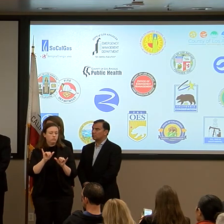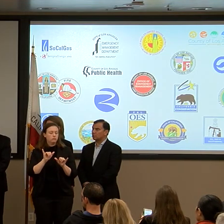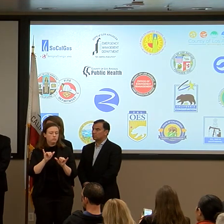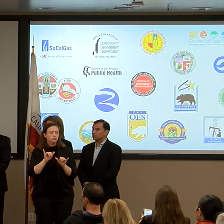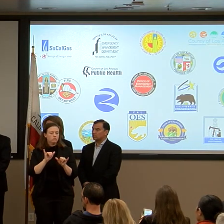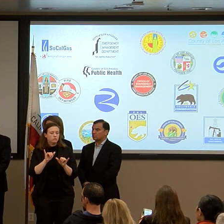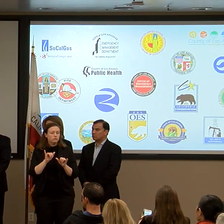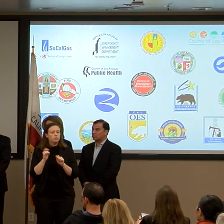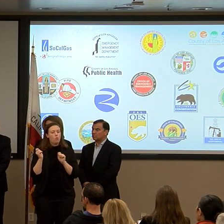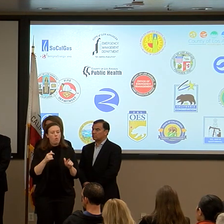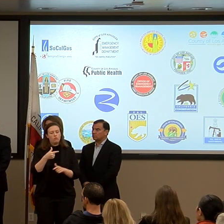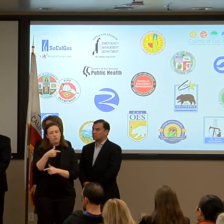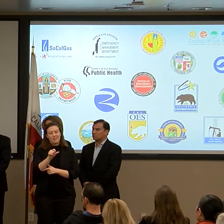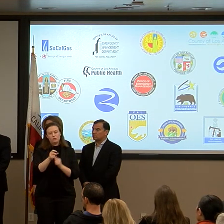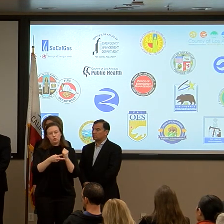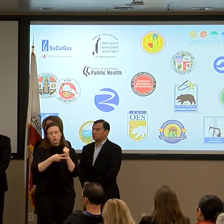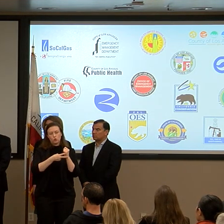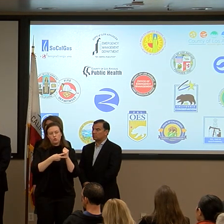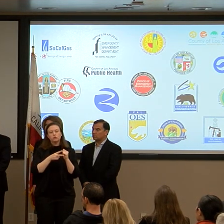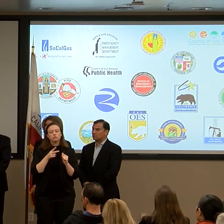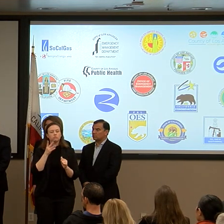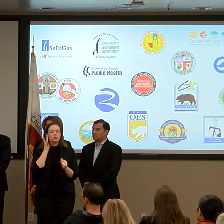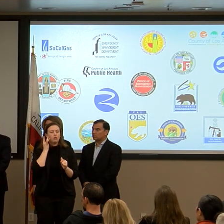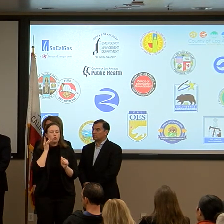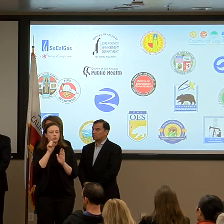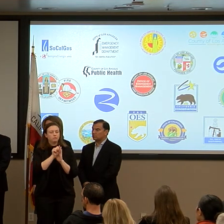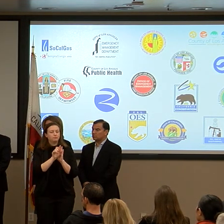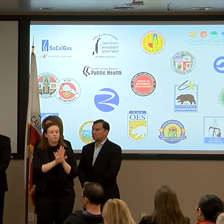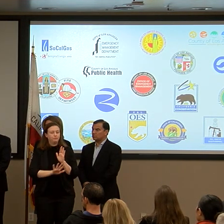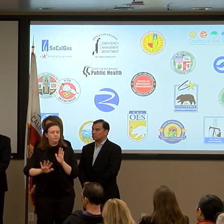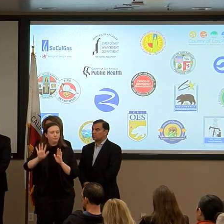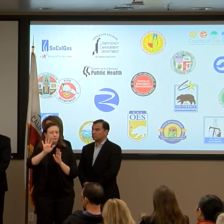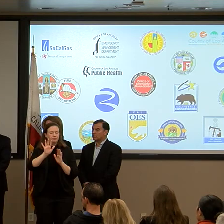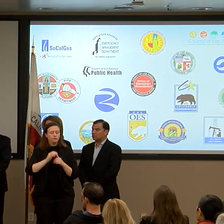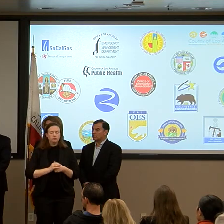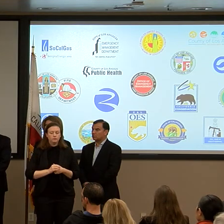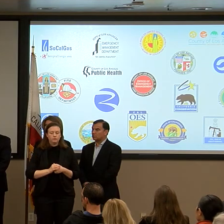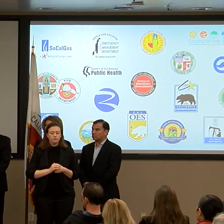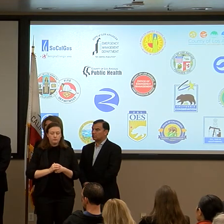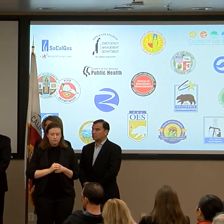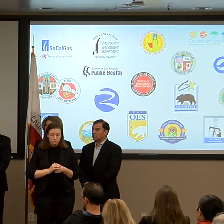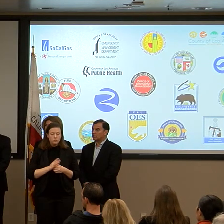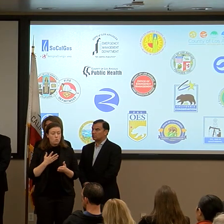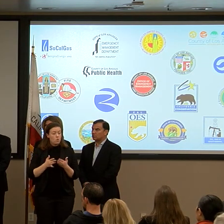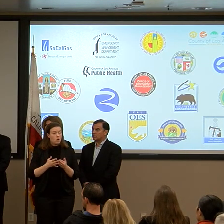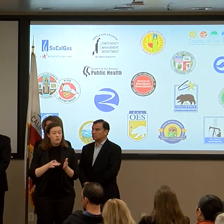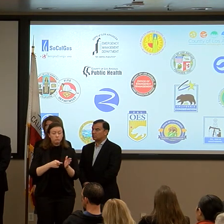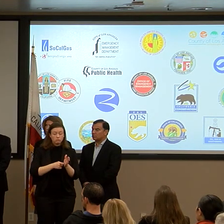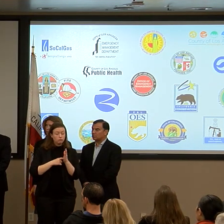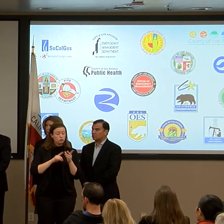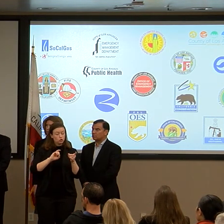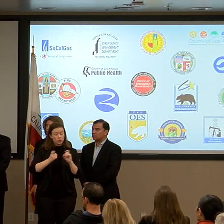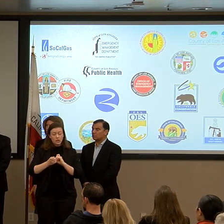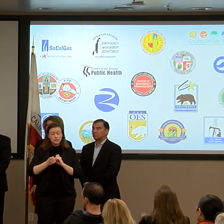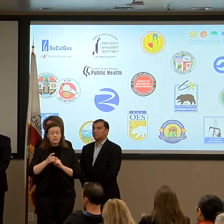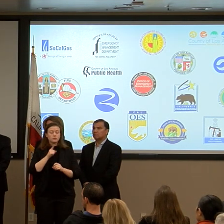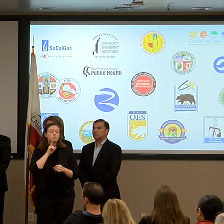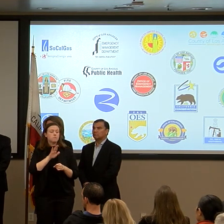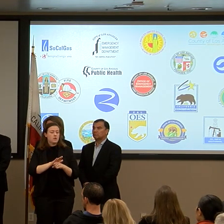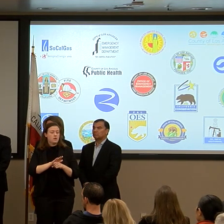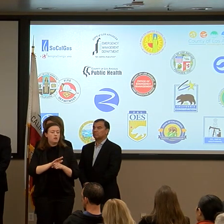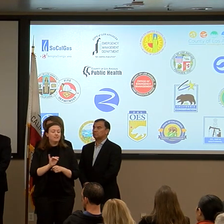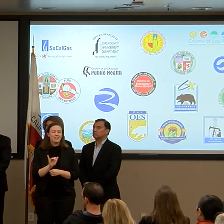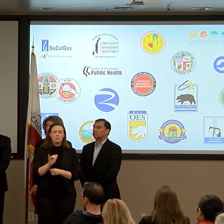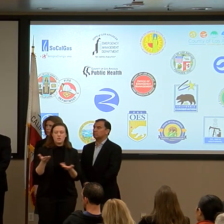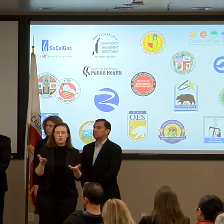all gas storage facilities in California. We are committed to implementing the changes necessary to prevent similar occurrences like the one here in